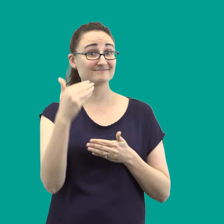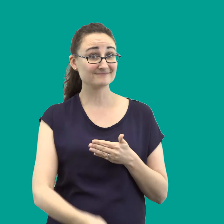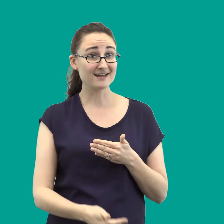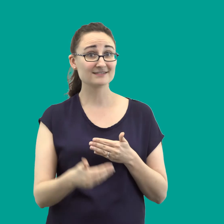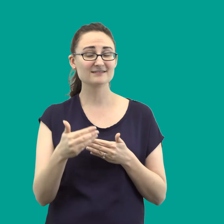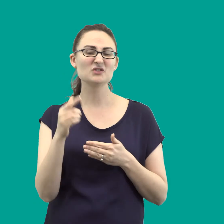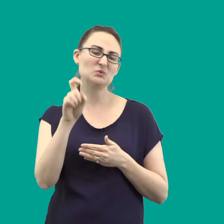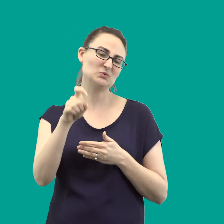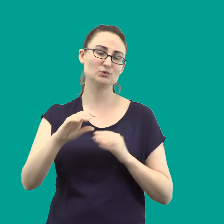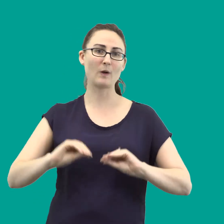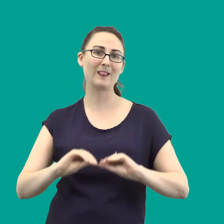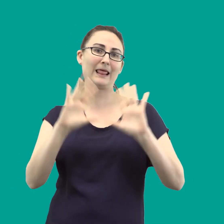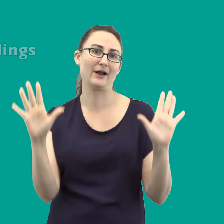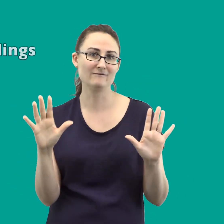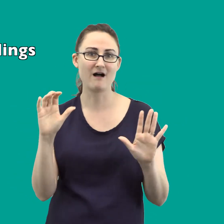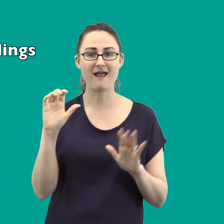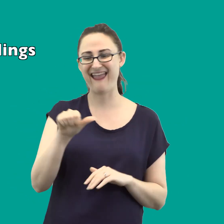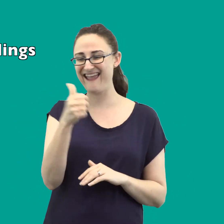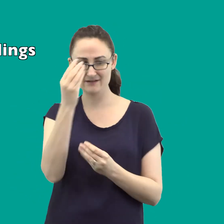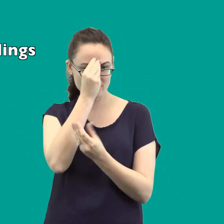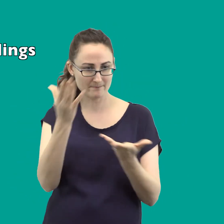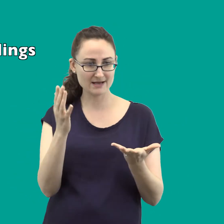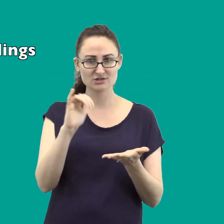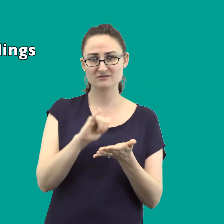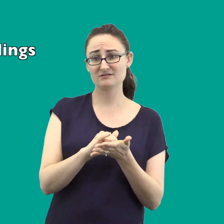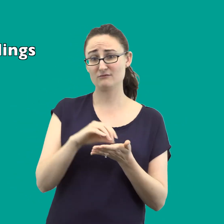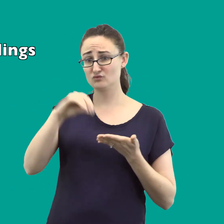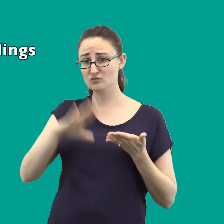Next, you need to clarify any of the information that students might have misstated,